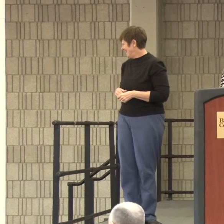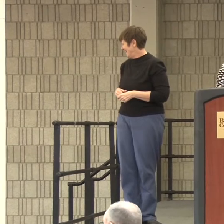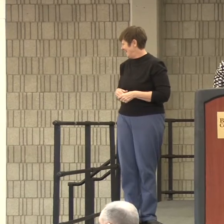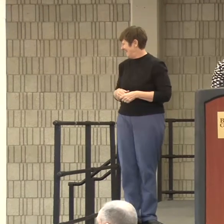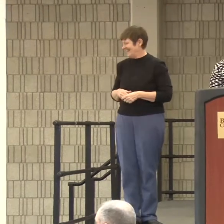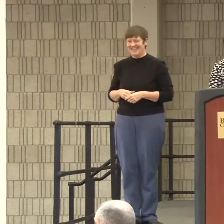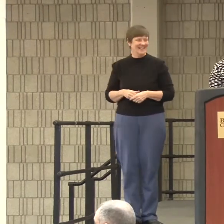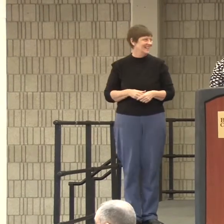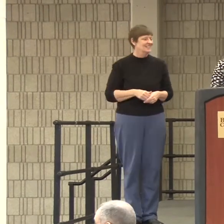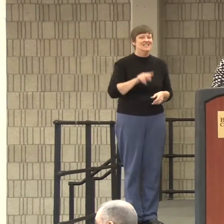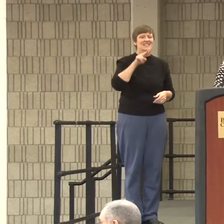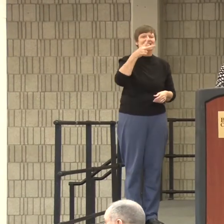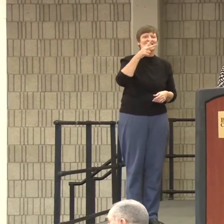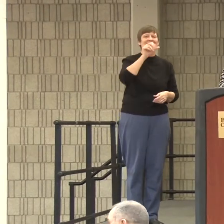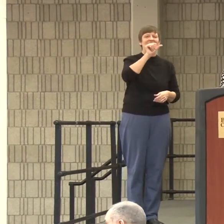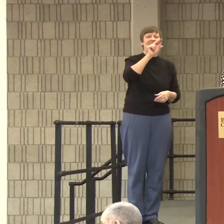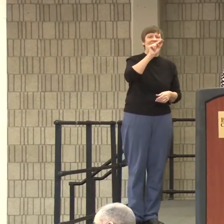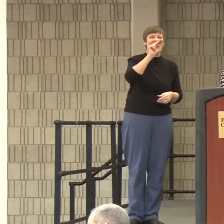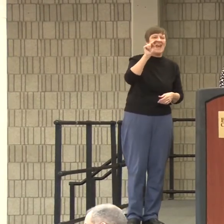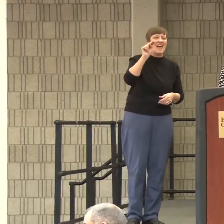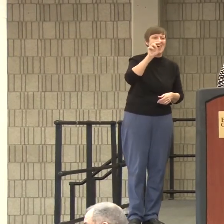Second place is Anne Sylvia.